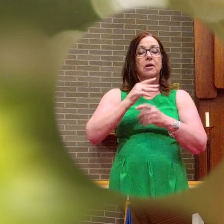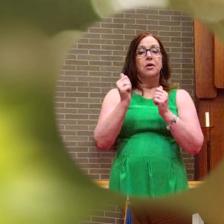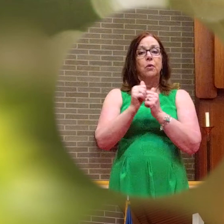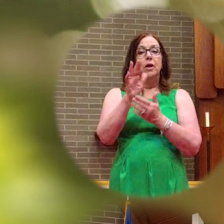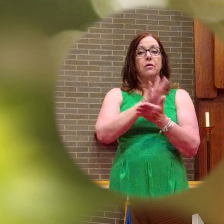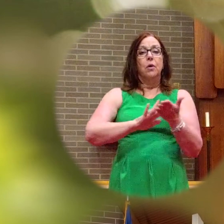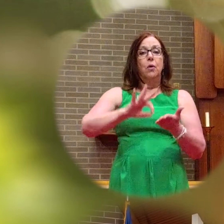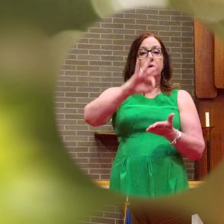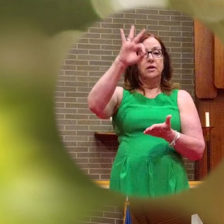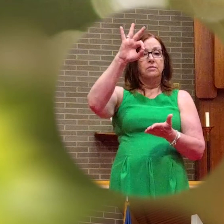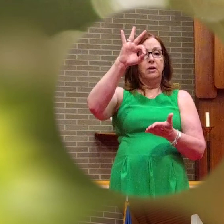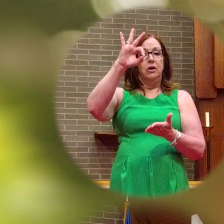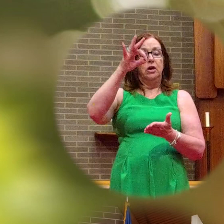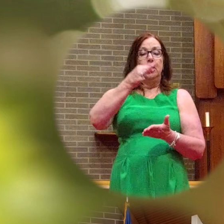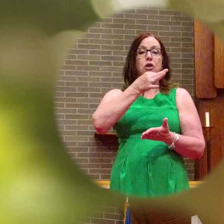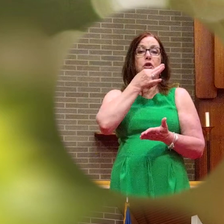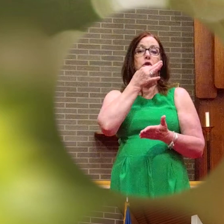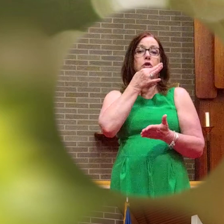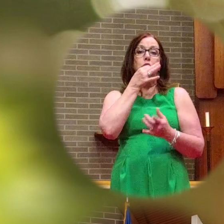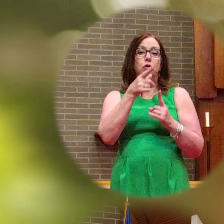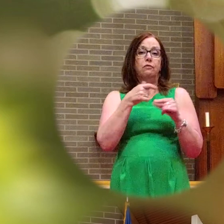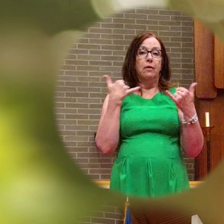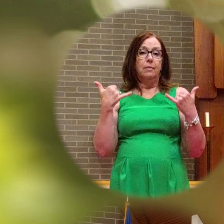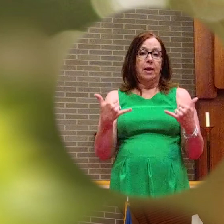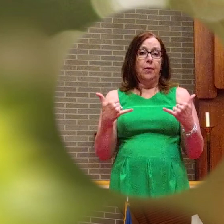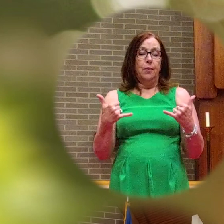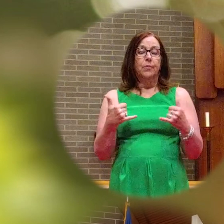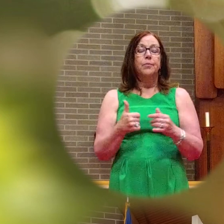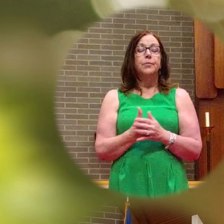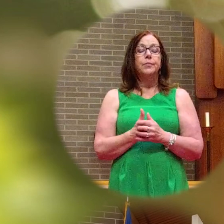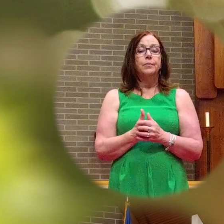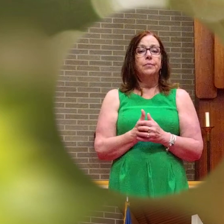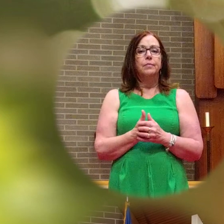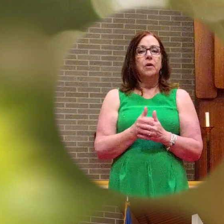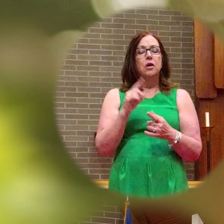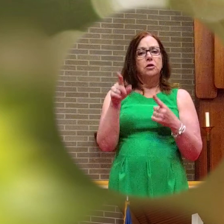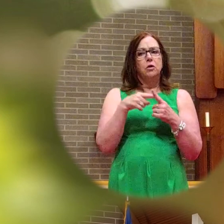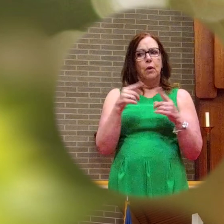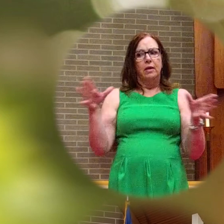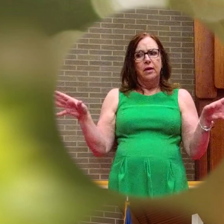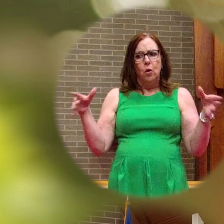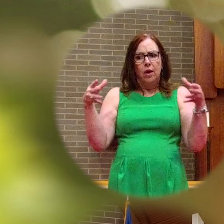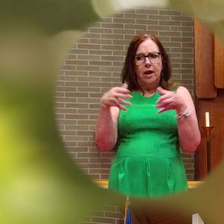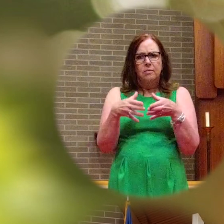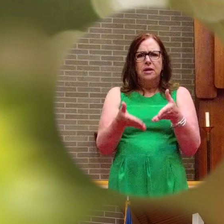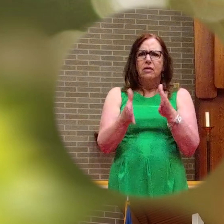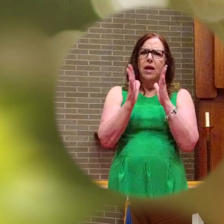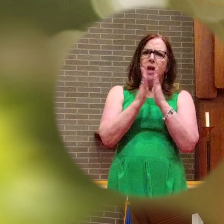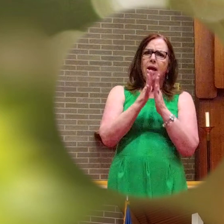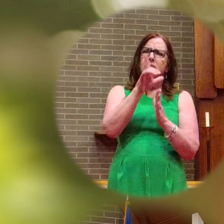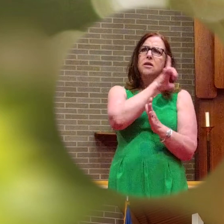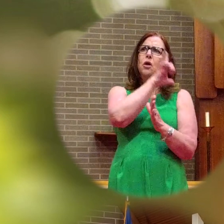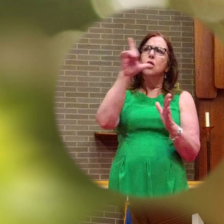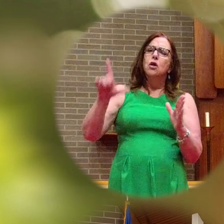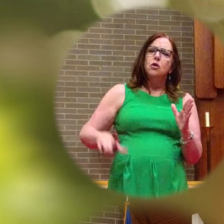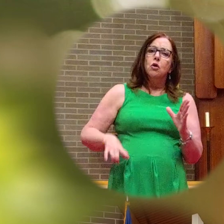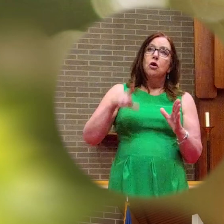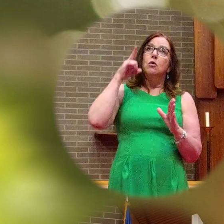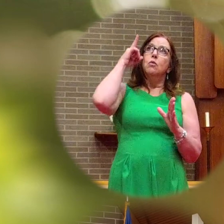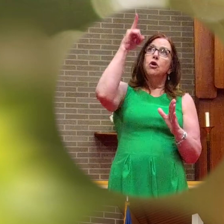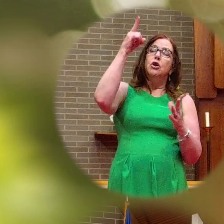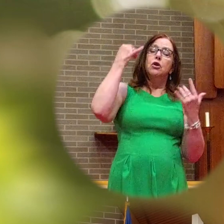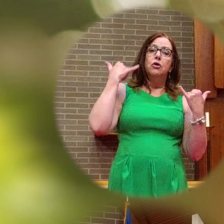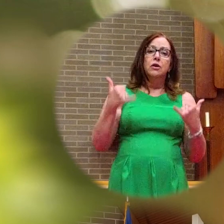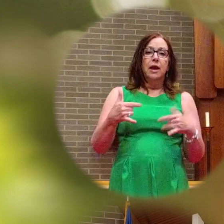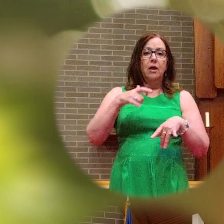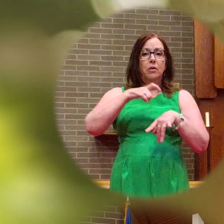Spirit, not many days from now. So when they had come together, they asked him, "Lord, will you at